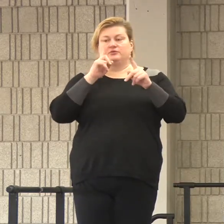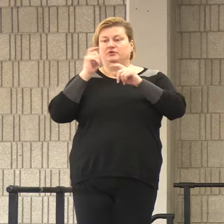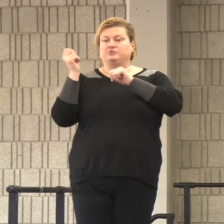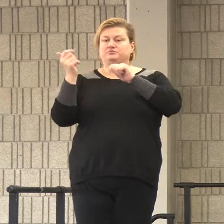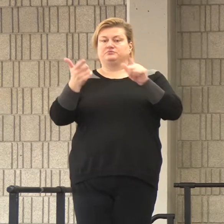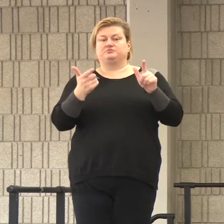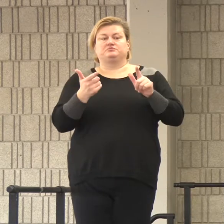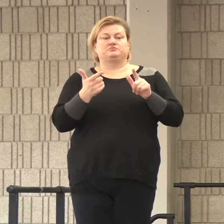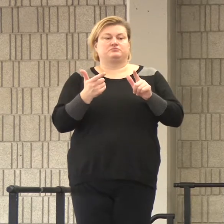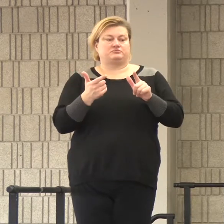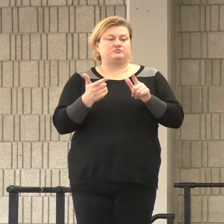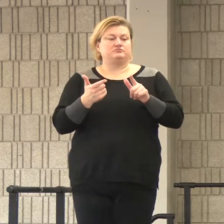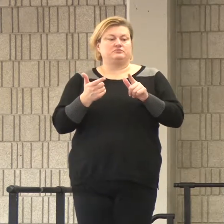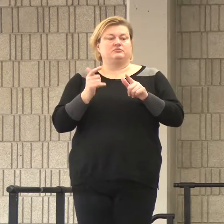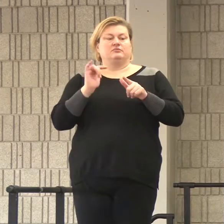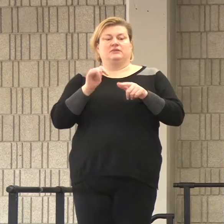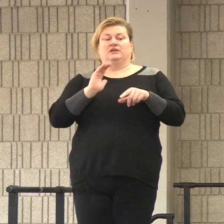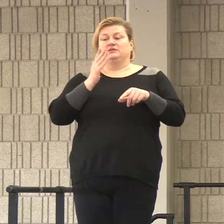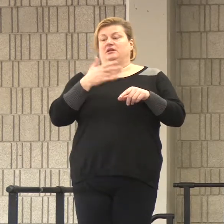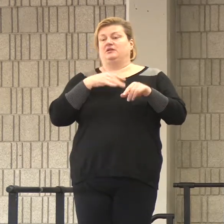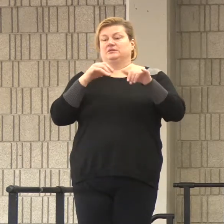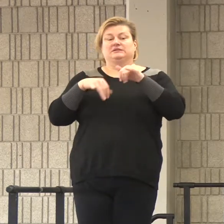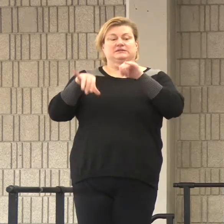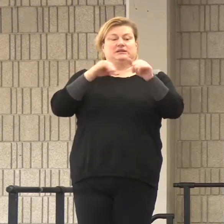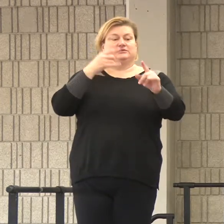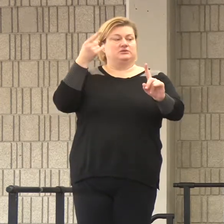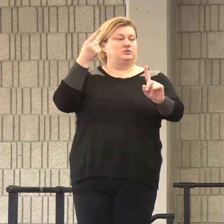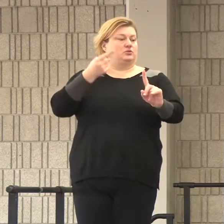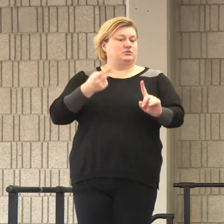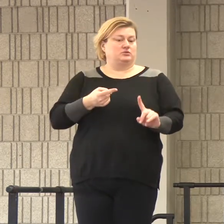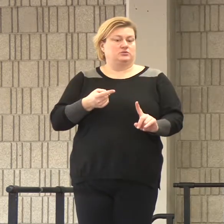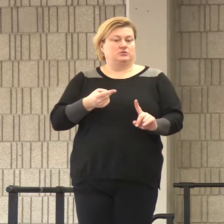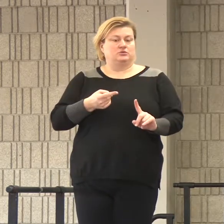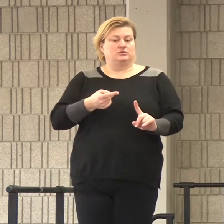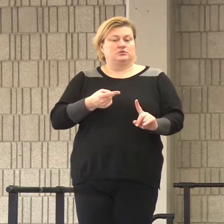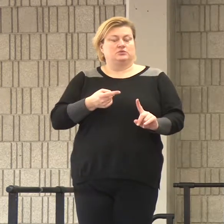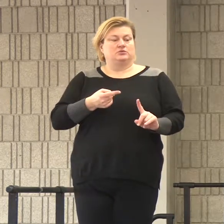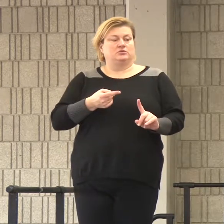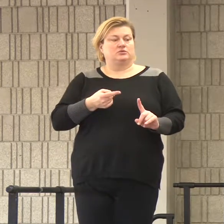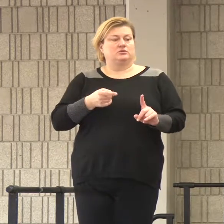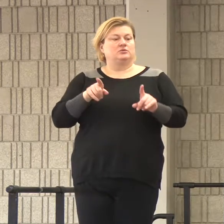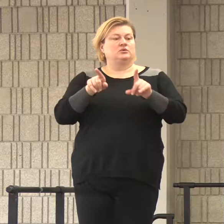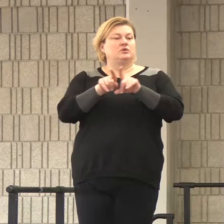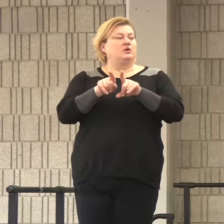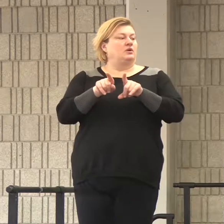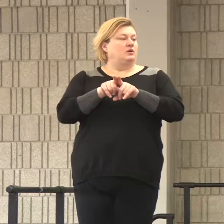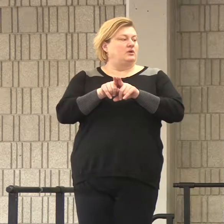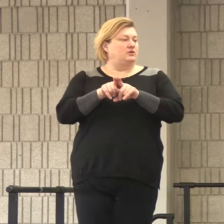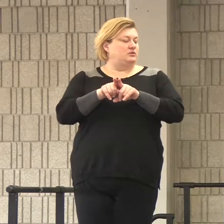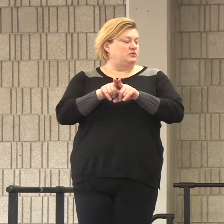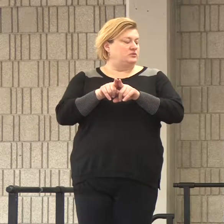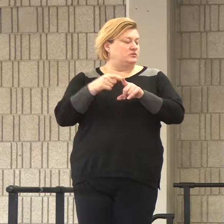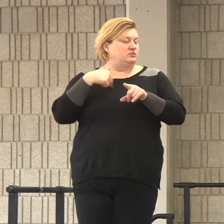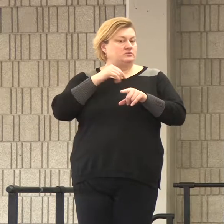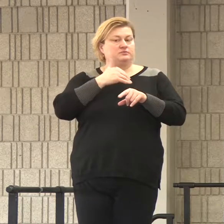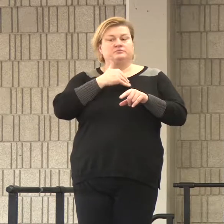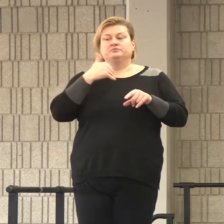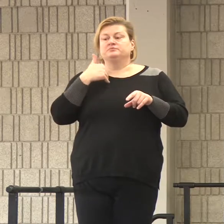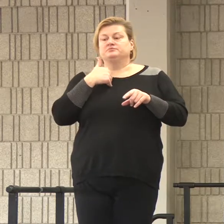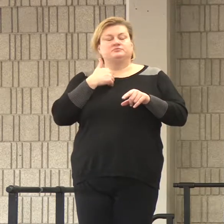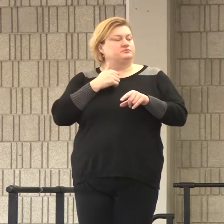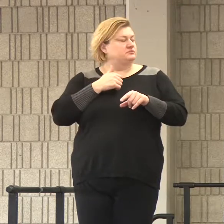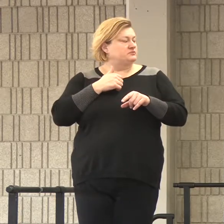all, and these are our standards and our goals. We also want to keep in mind